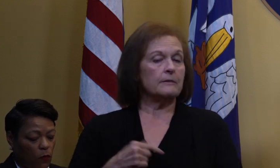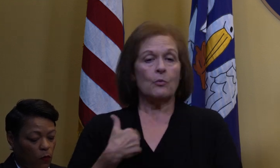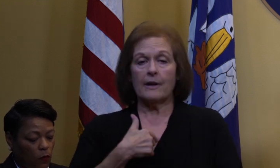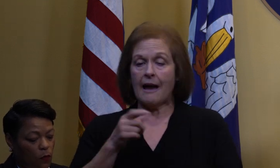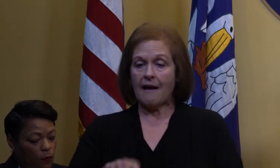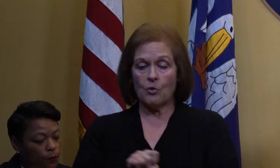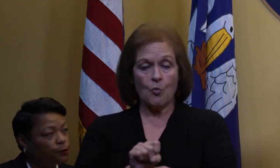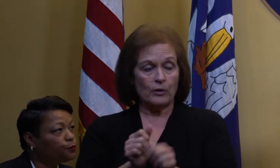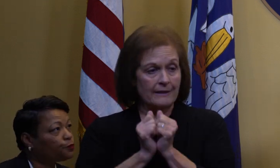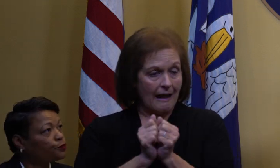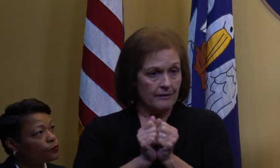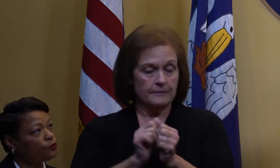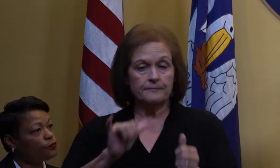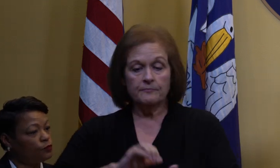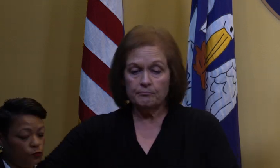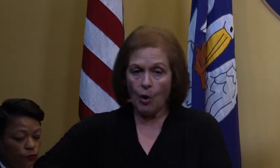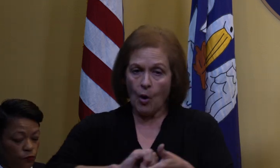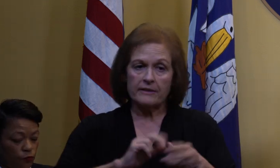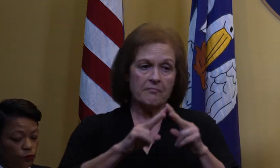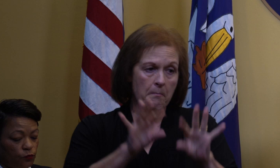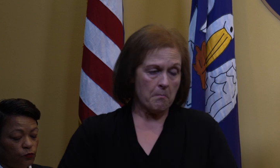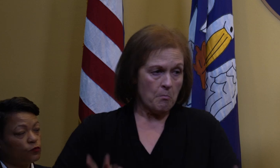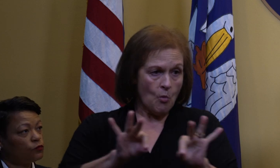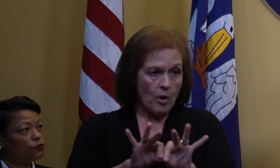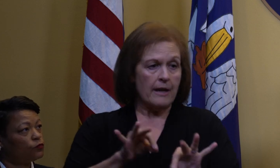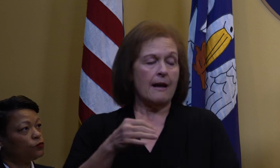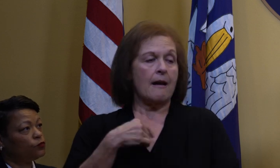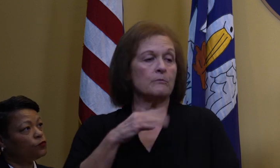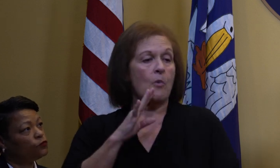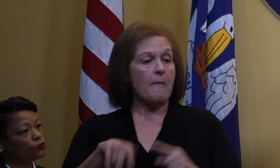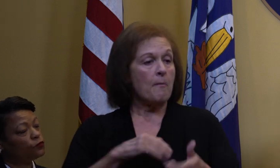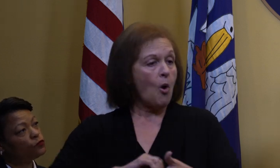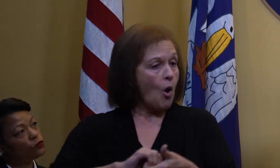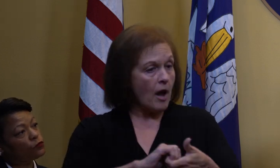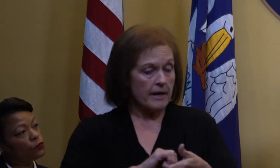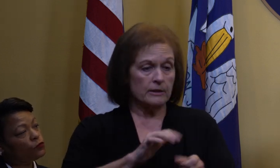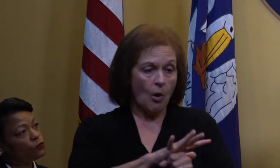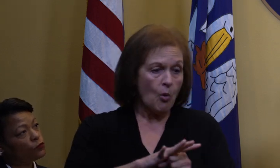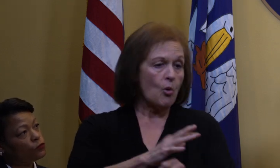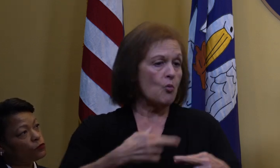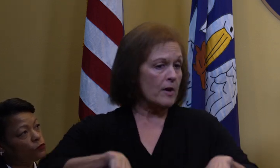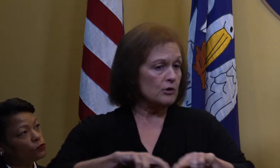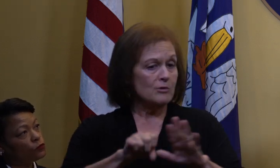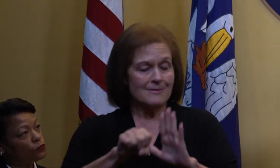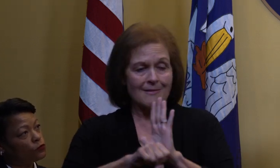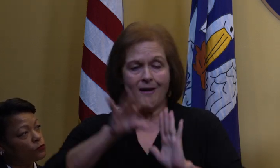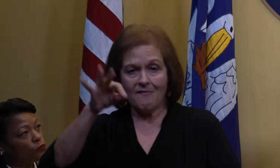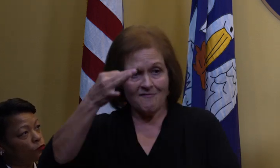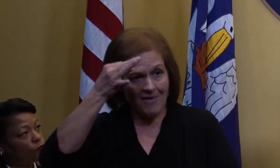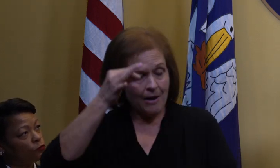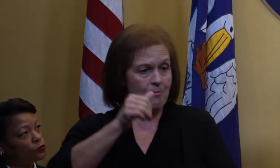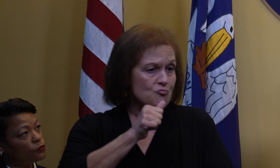have to work together. These partnerships are invaluable, and I'm talking about partnerships at the local, regional, state, federal level,